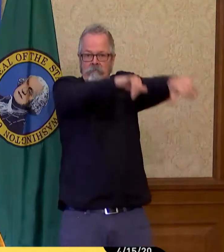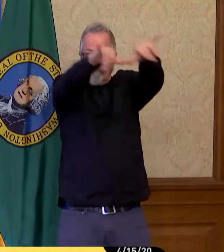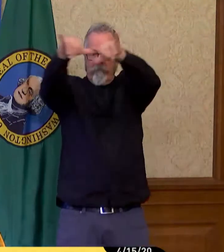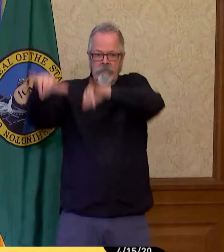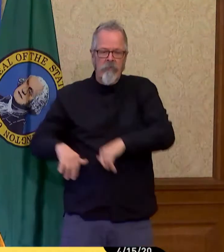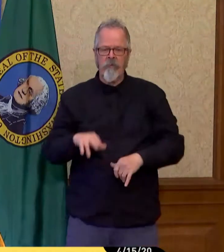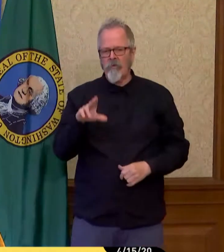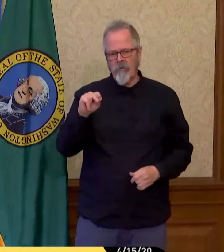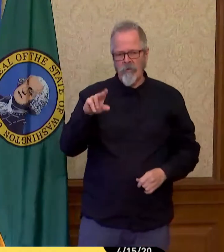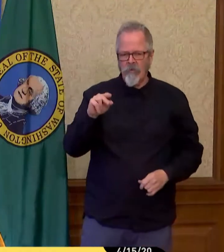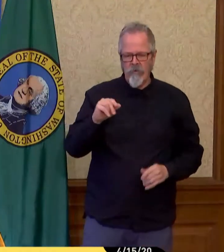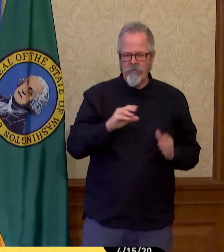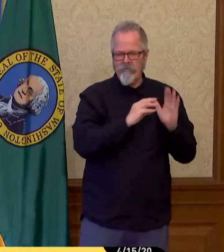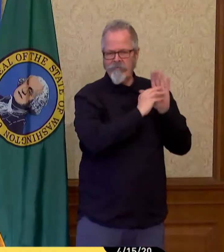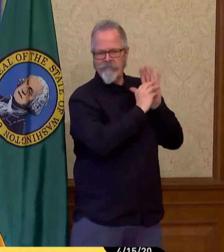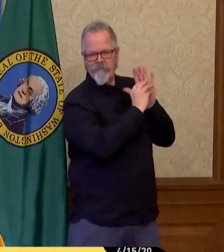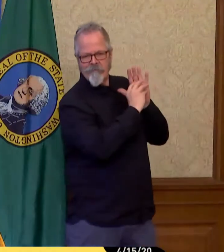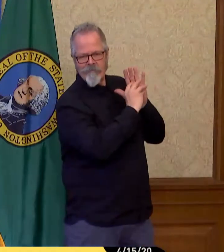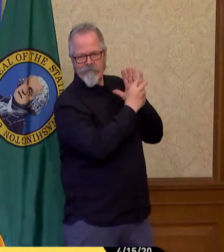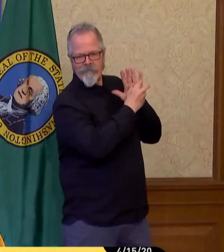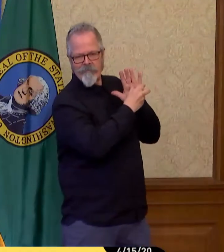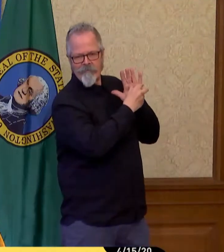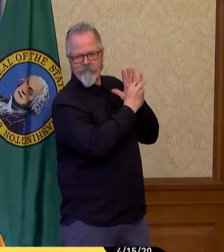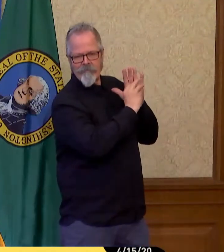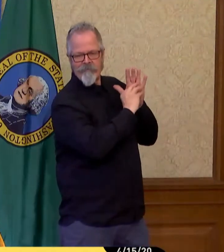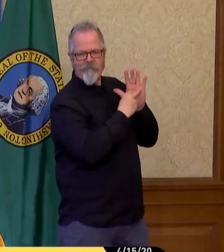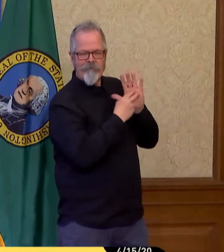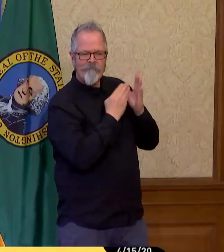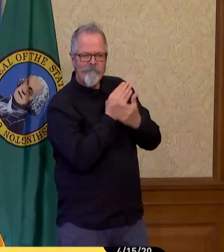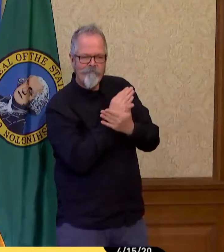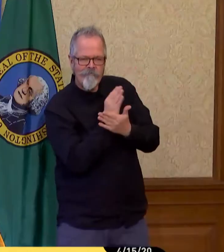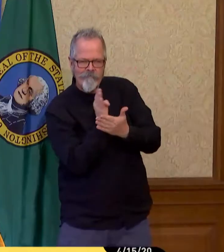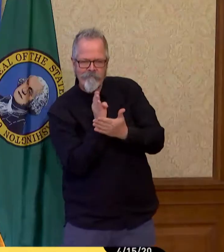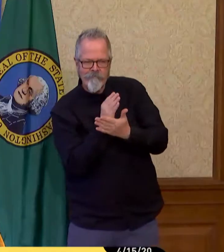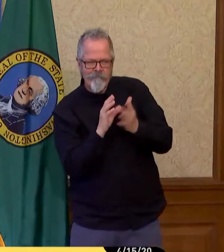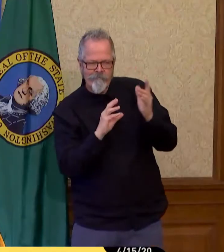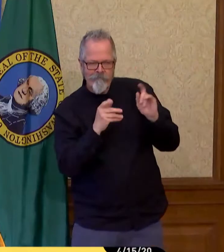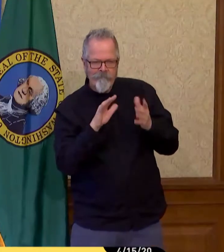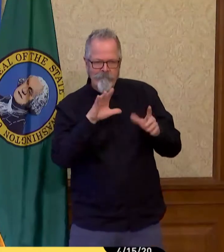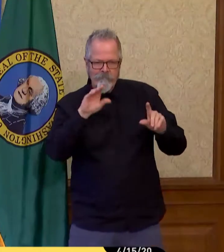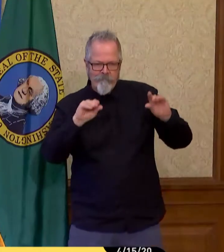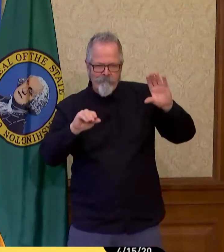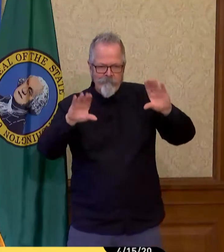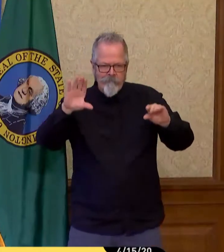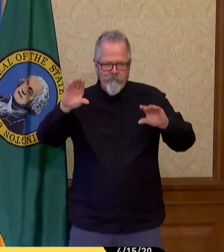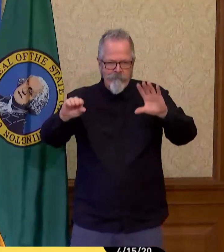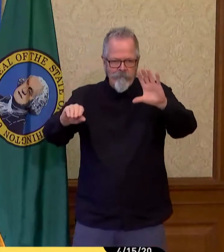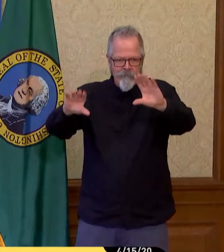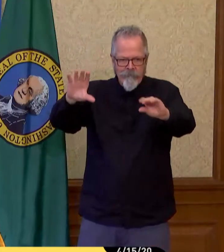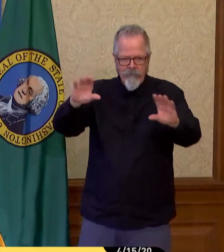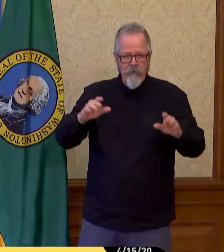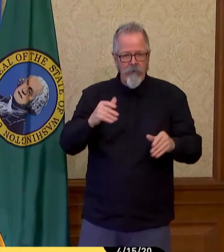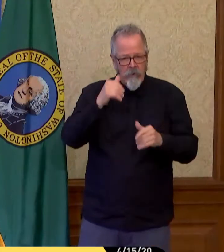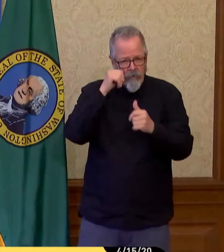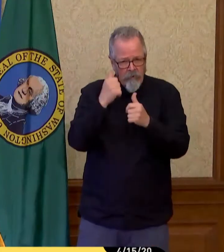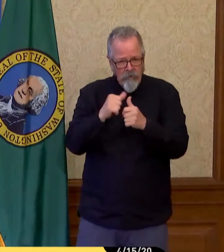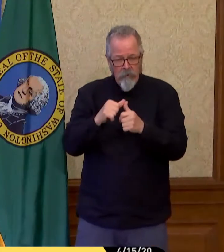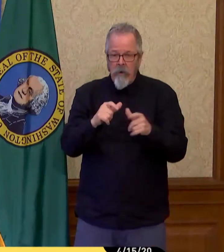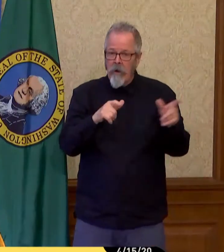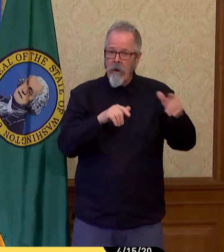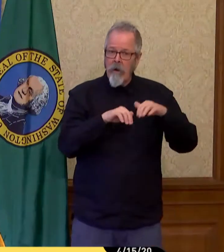will be probably the reverse of what it was going into the effort. We started by prohibiting large